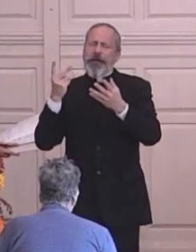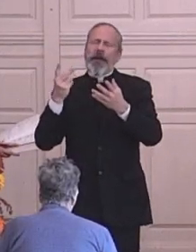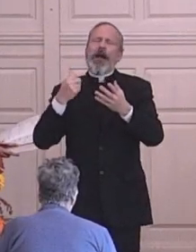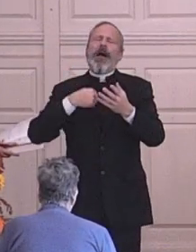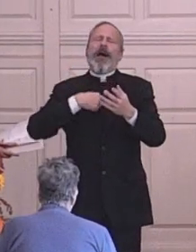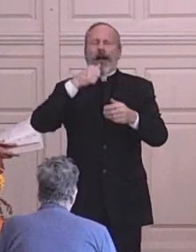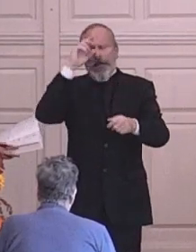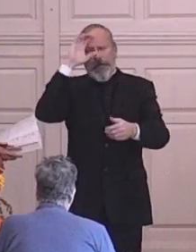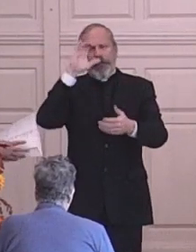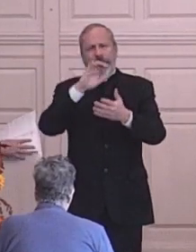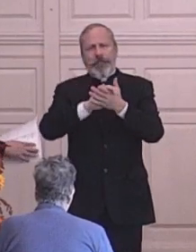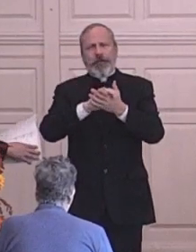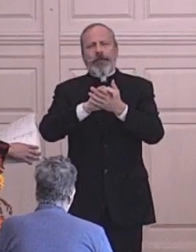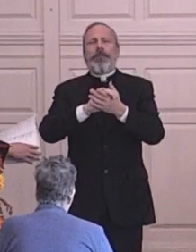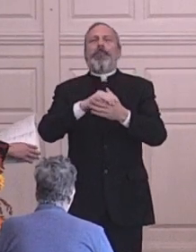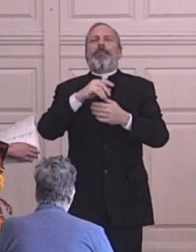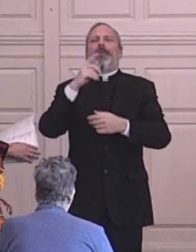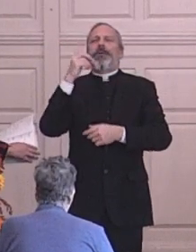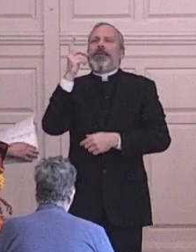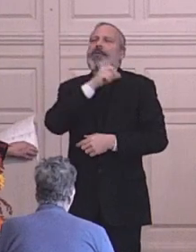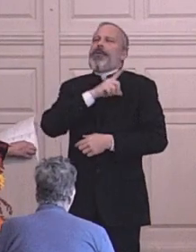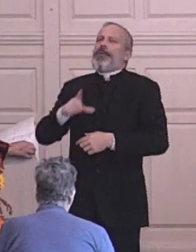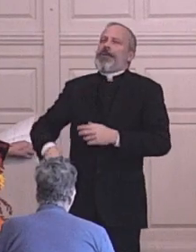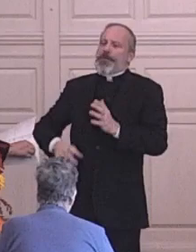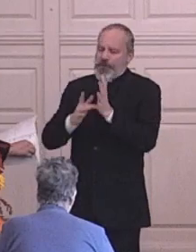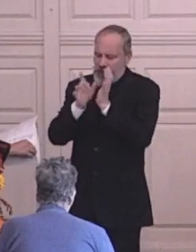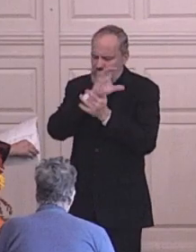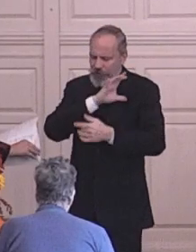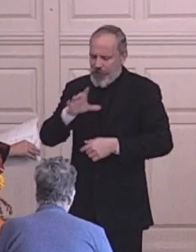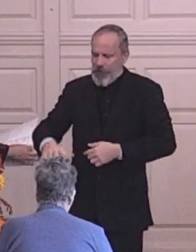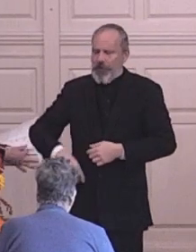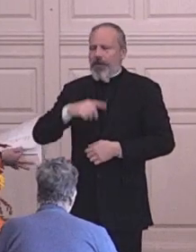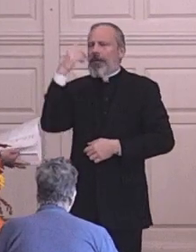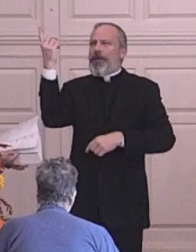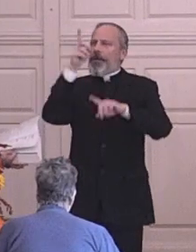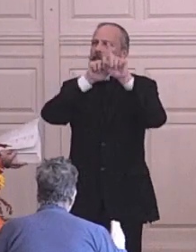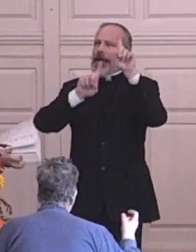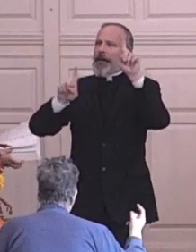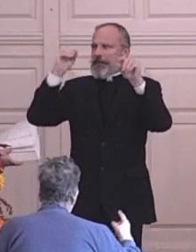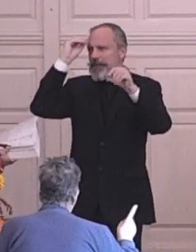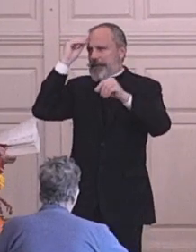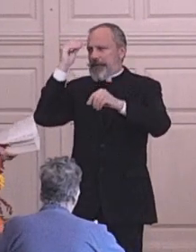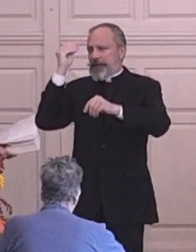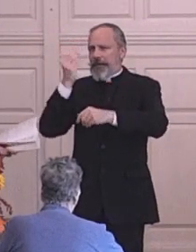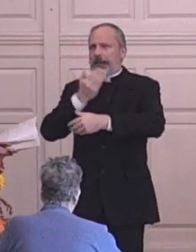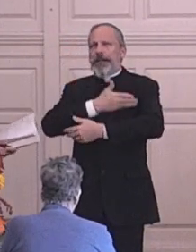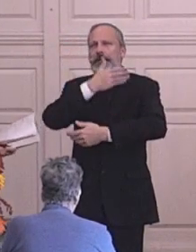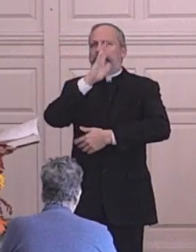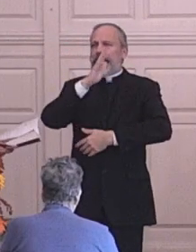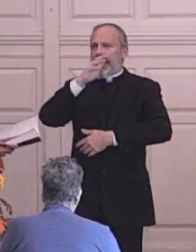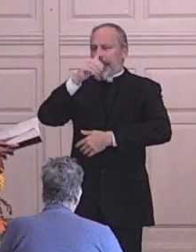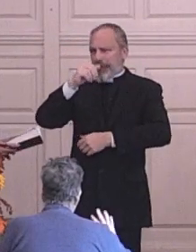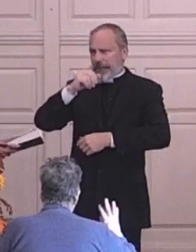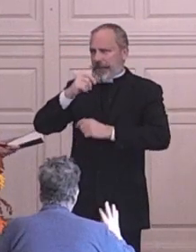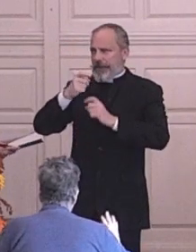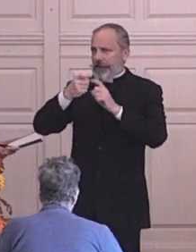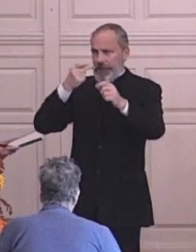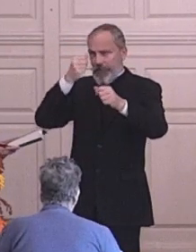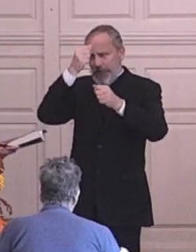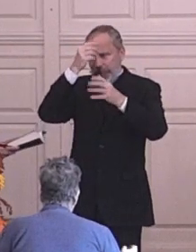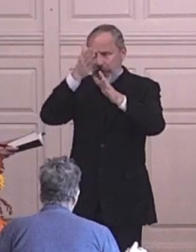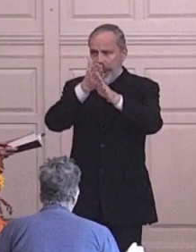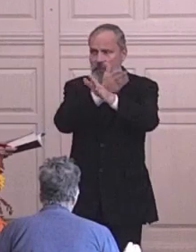and invisible. I believe in one Lord Jesus Christ, the only begotten Son of God, born